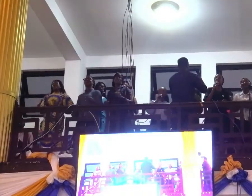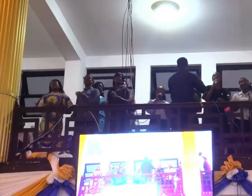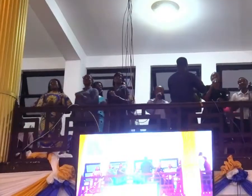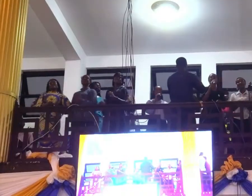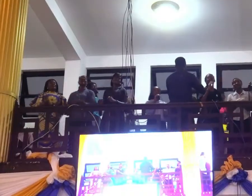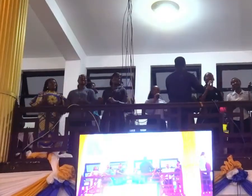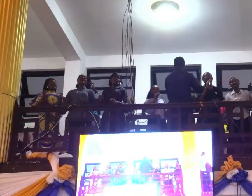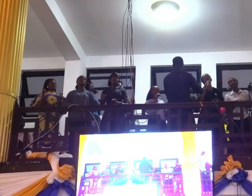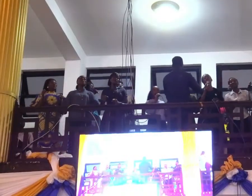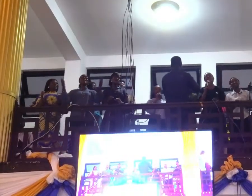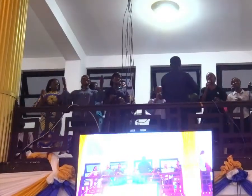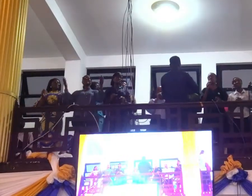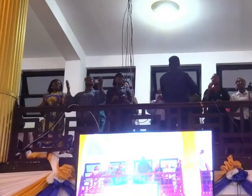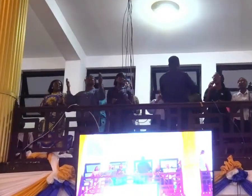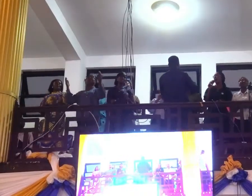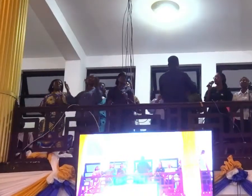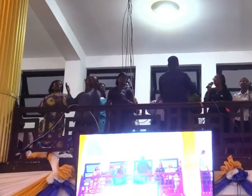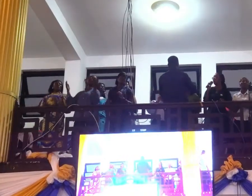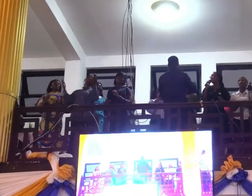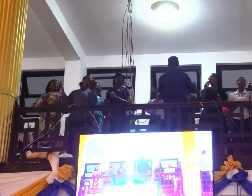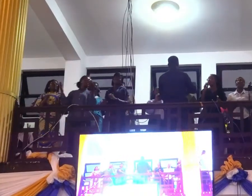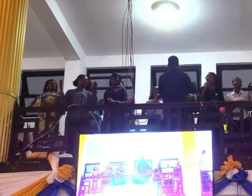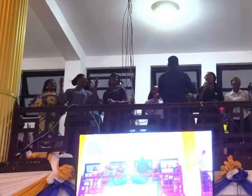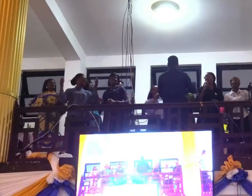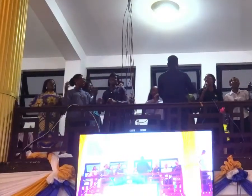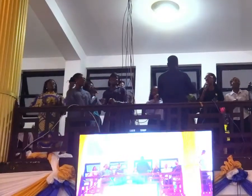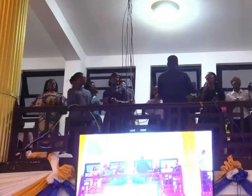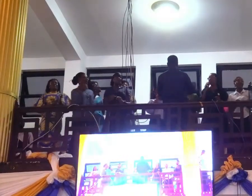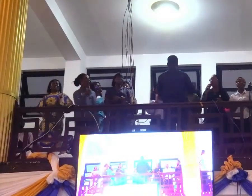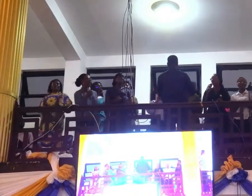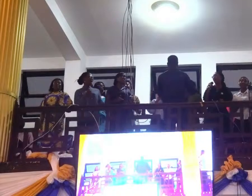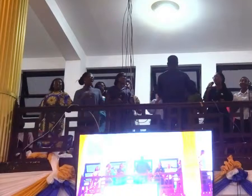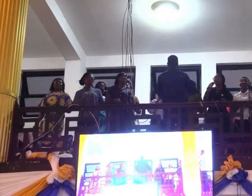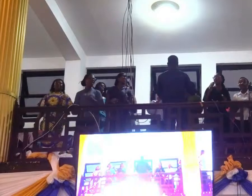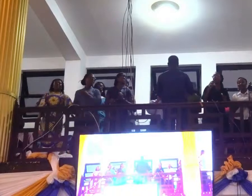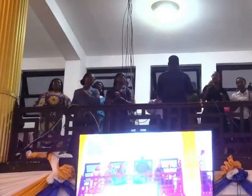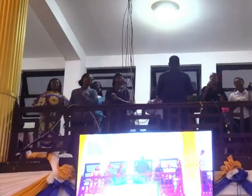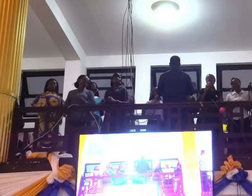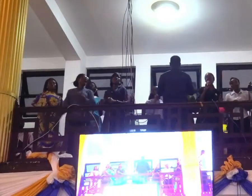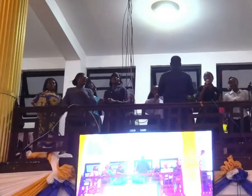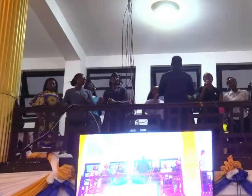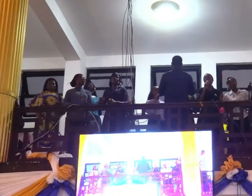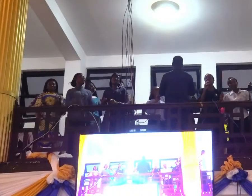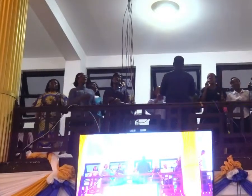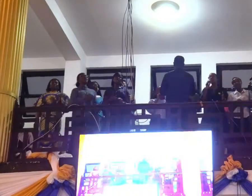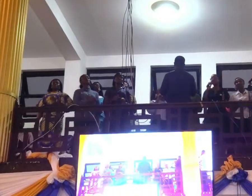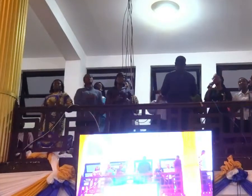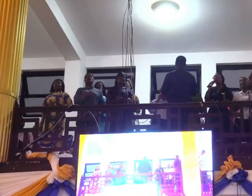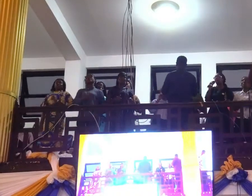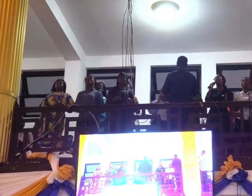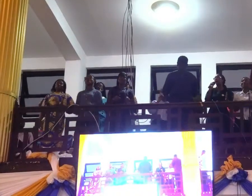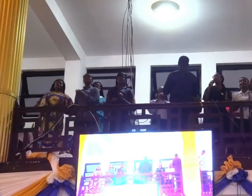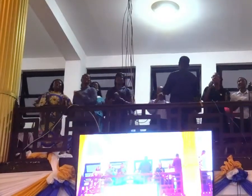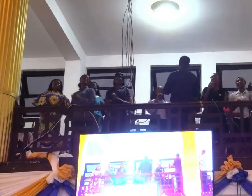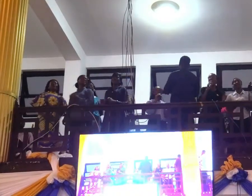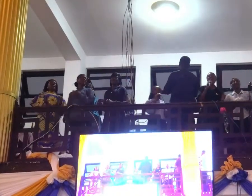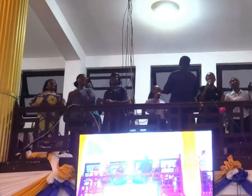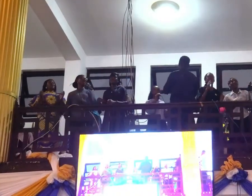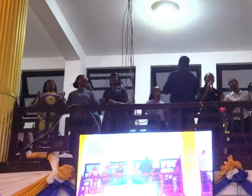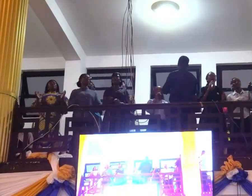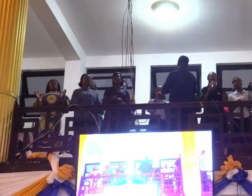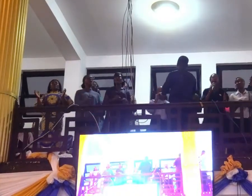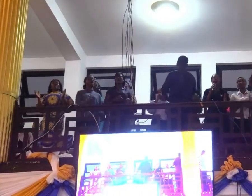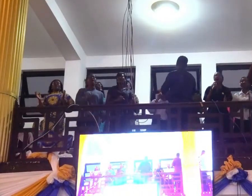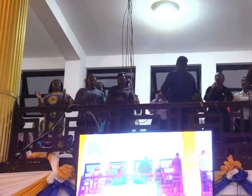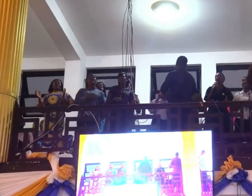the best. I will lift up your name. I will lift up, I will lift up your